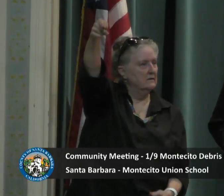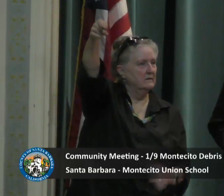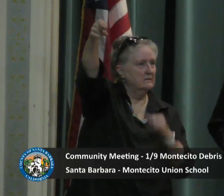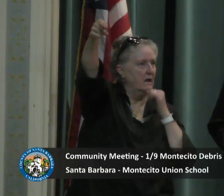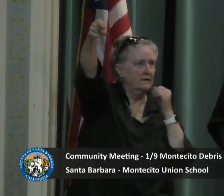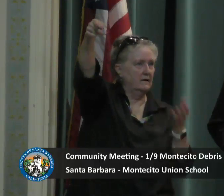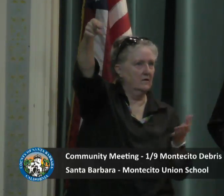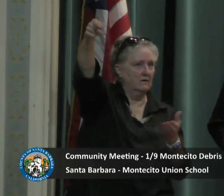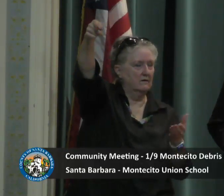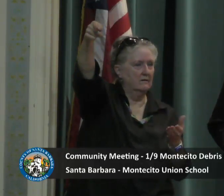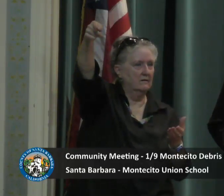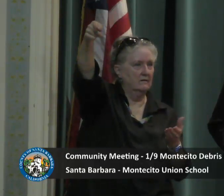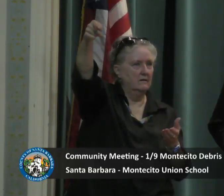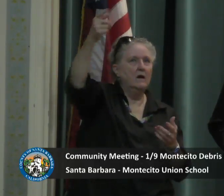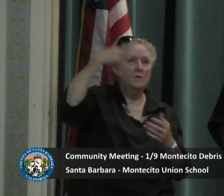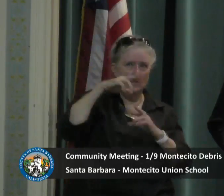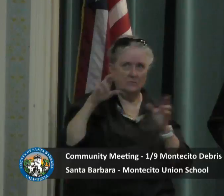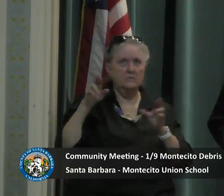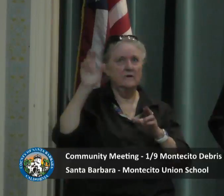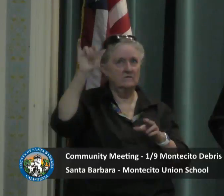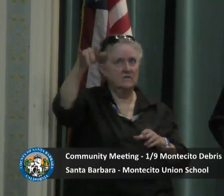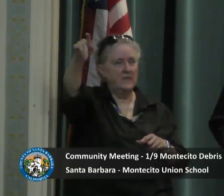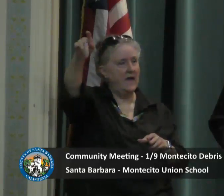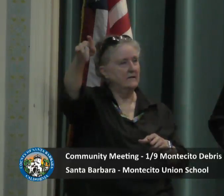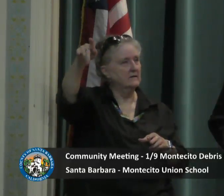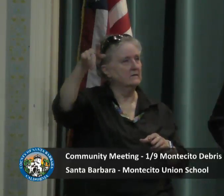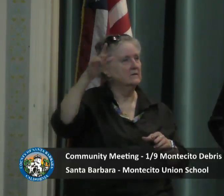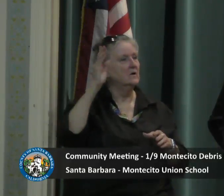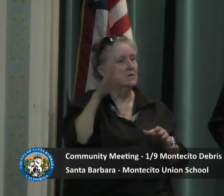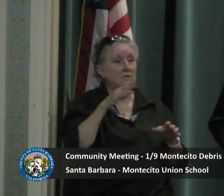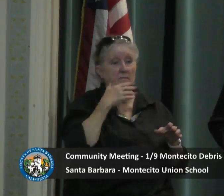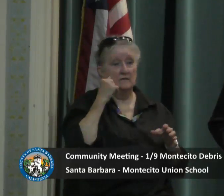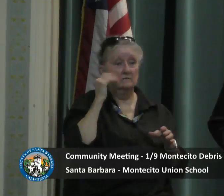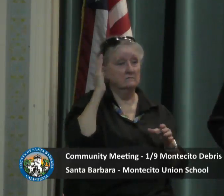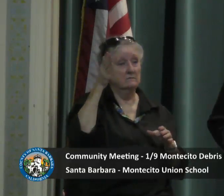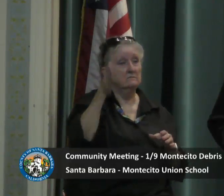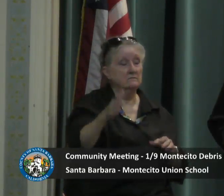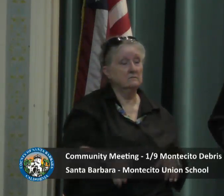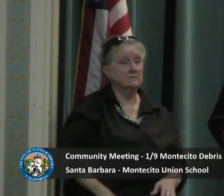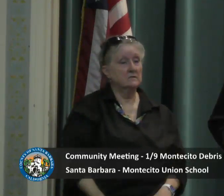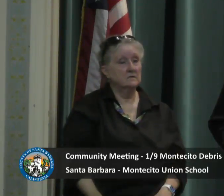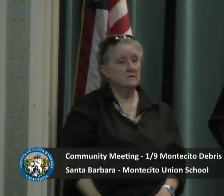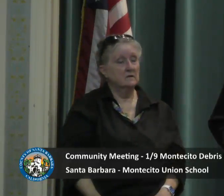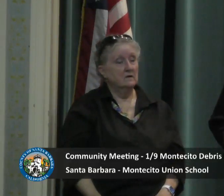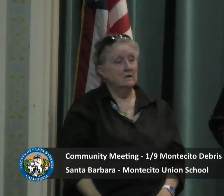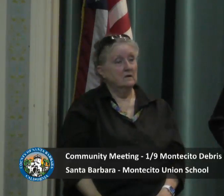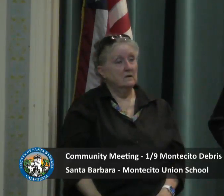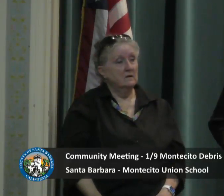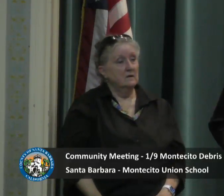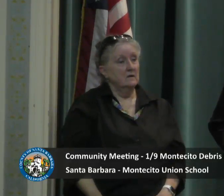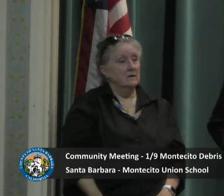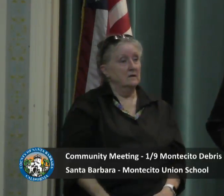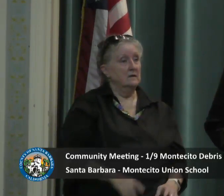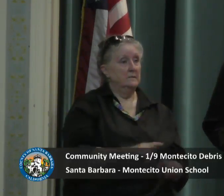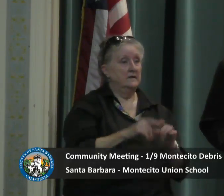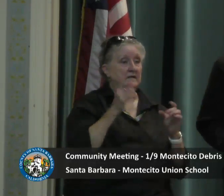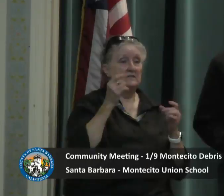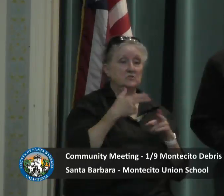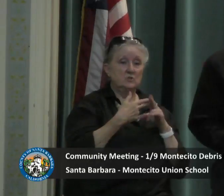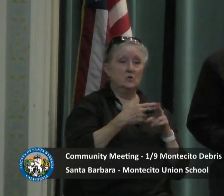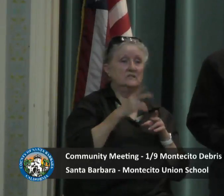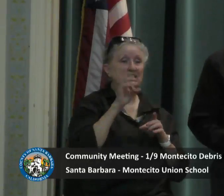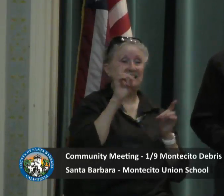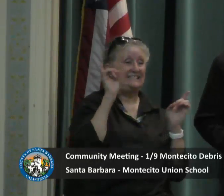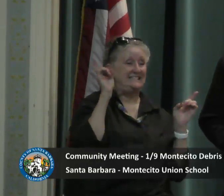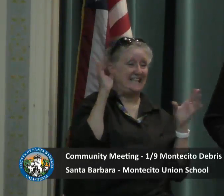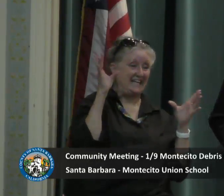That's the storm we prepared for. Now we're going to do better. But it's called a disaster for a reason,